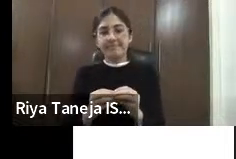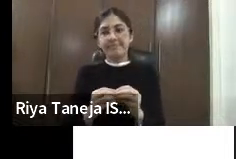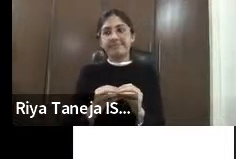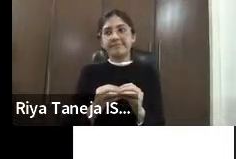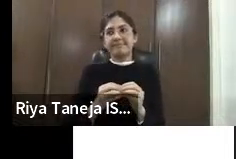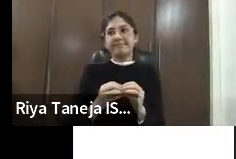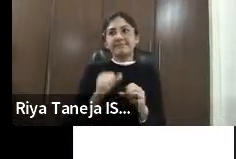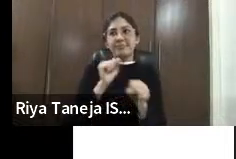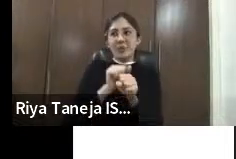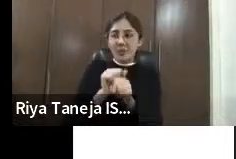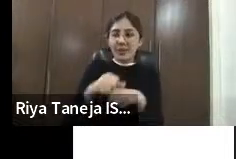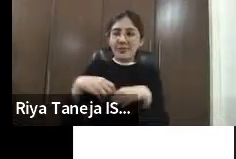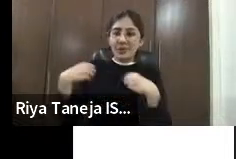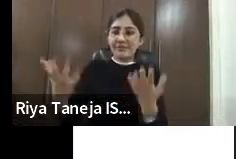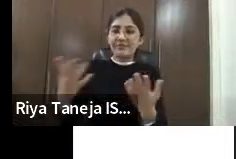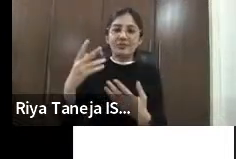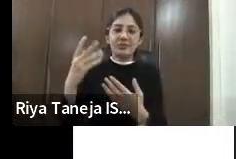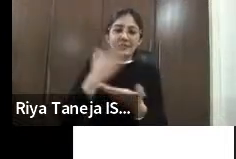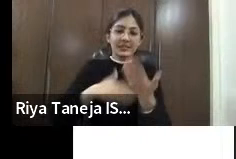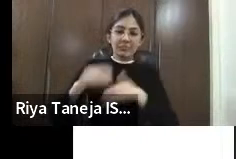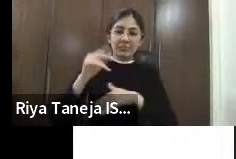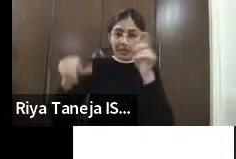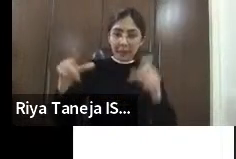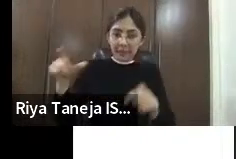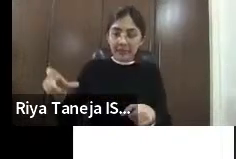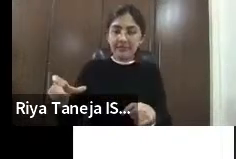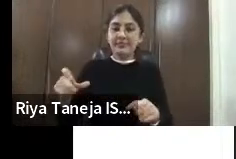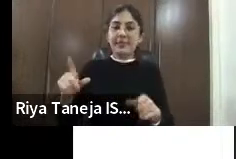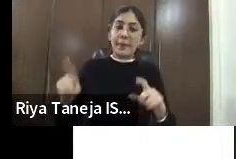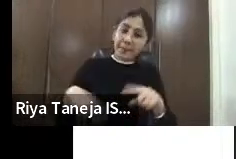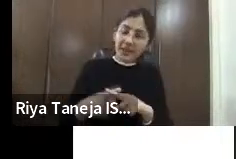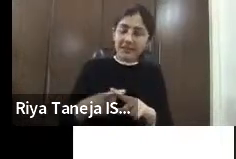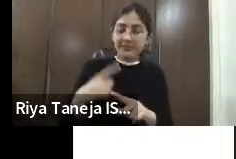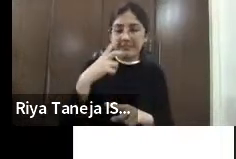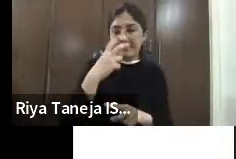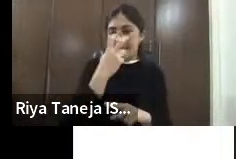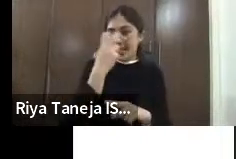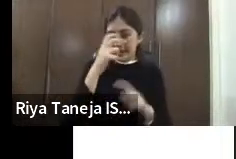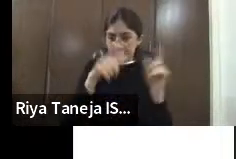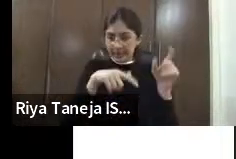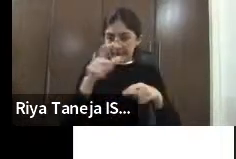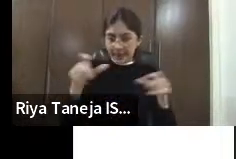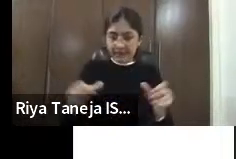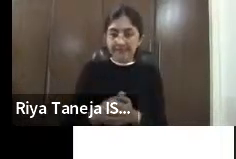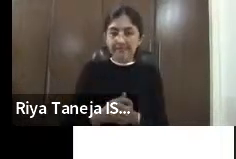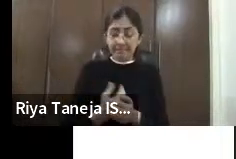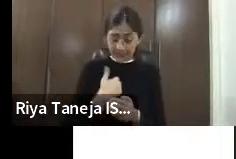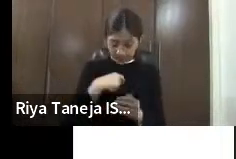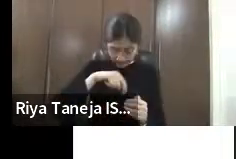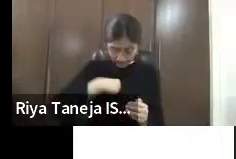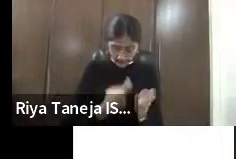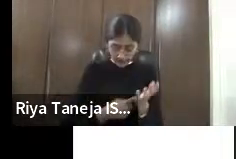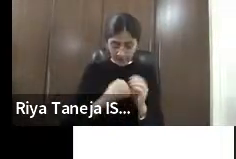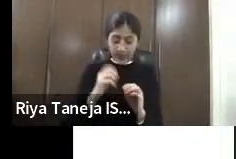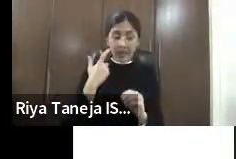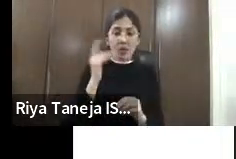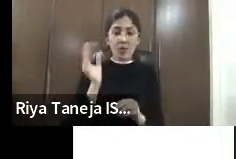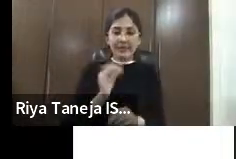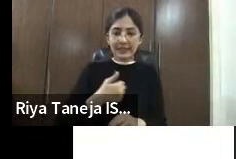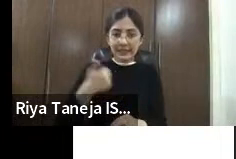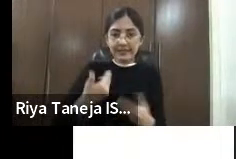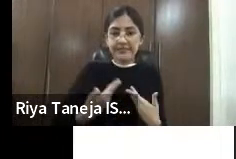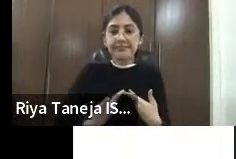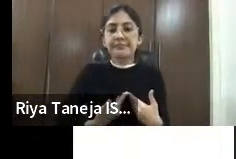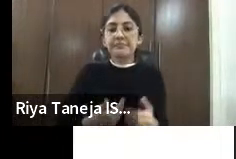people, including blind. I'm a grade A officer in RBI myself. I'm working